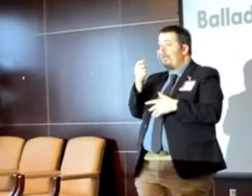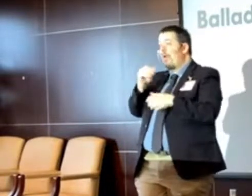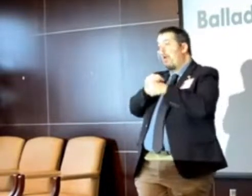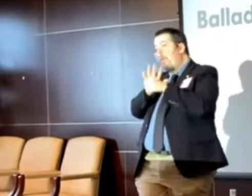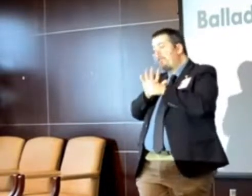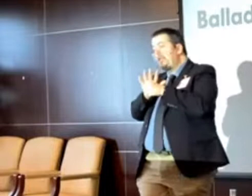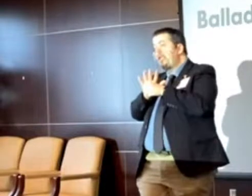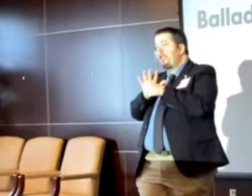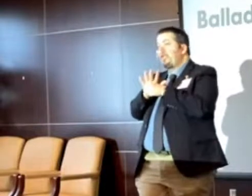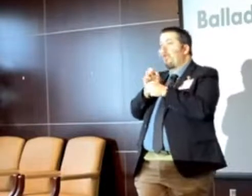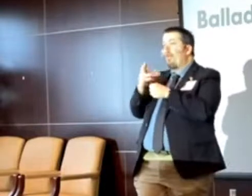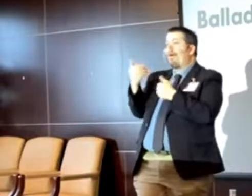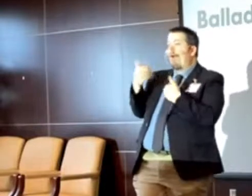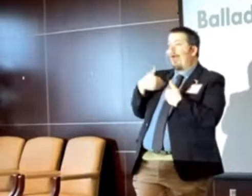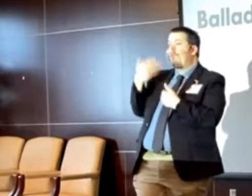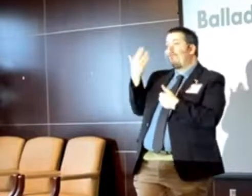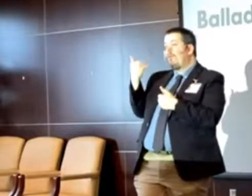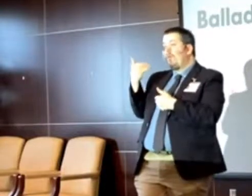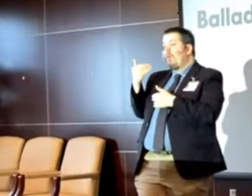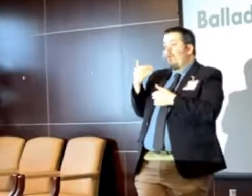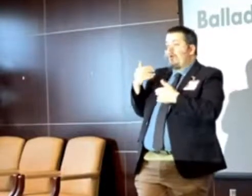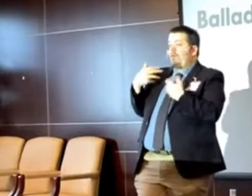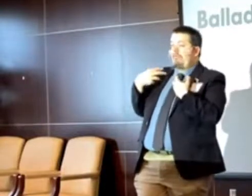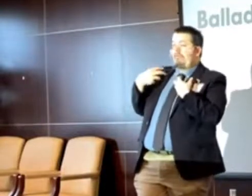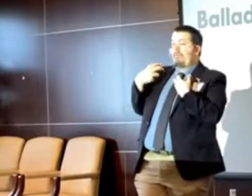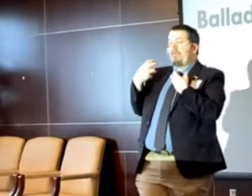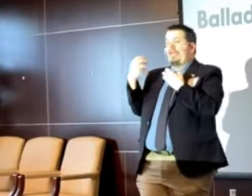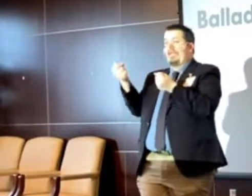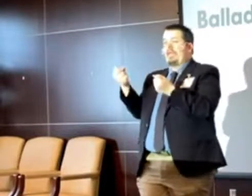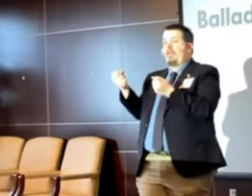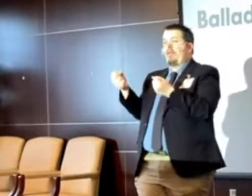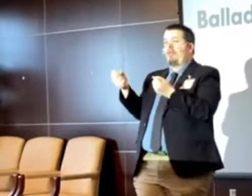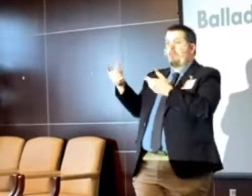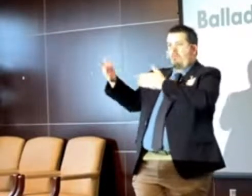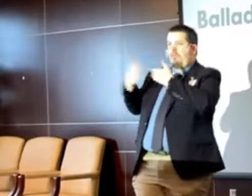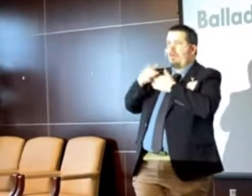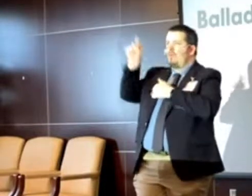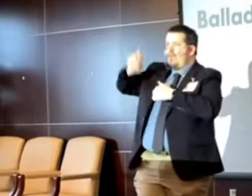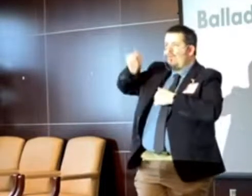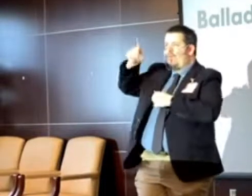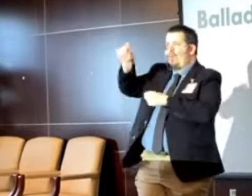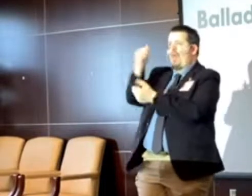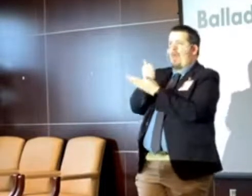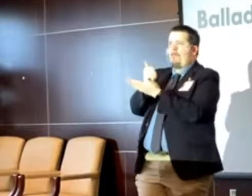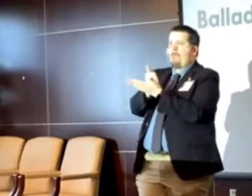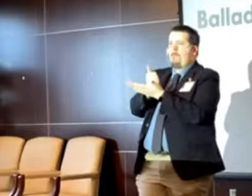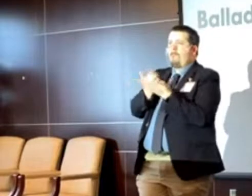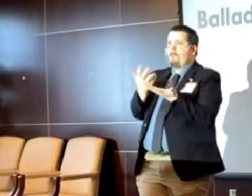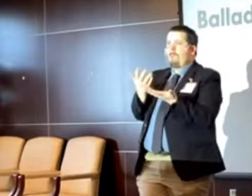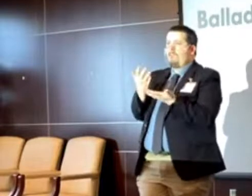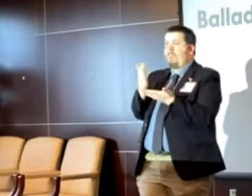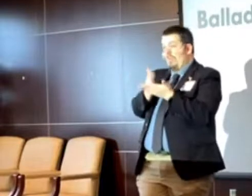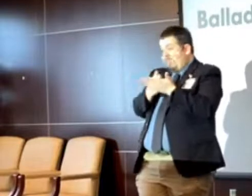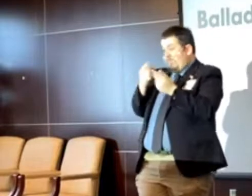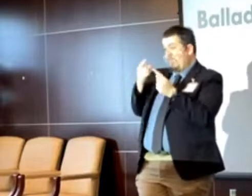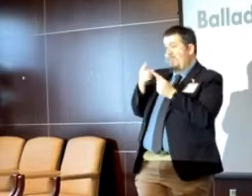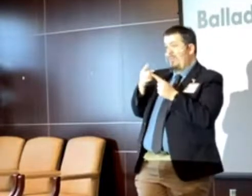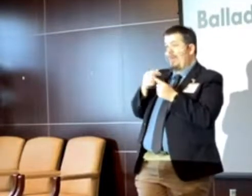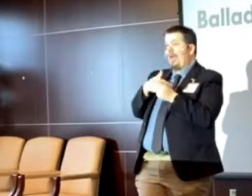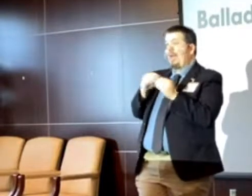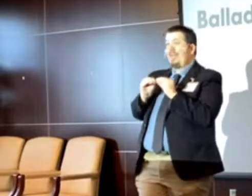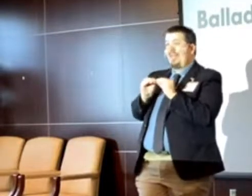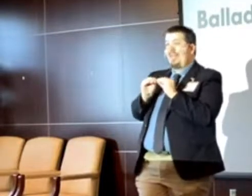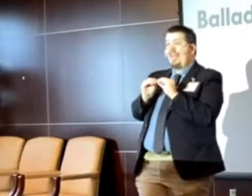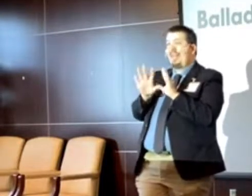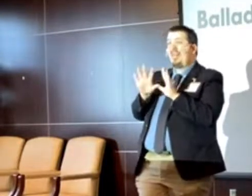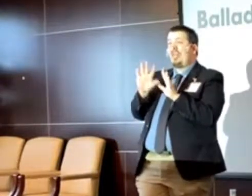or have had it and are on the route to recovery, because we need their help. There's a point beyond which, and I want to be clear